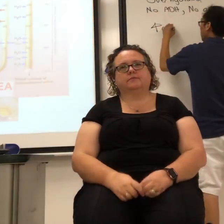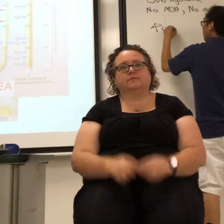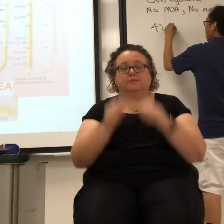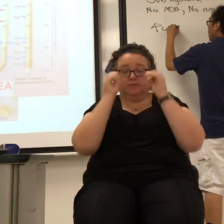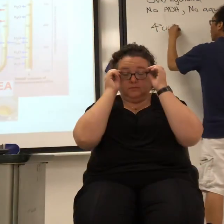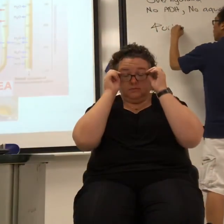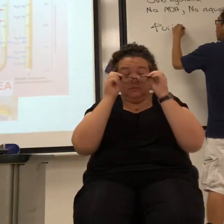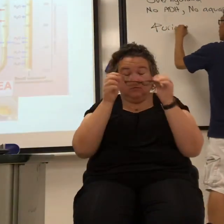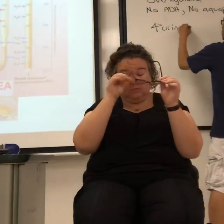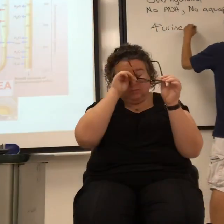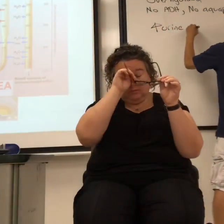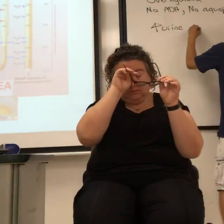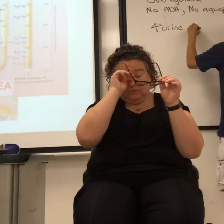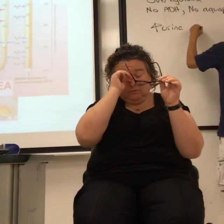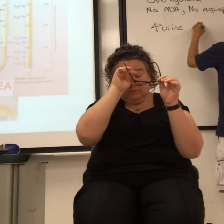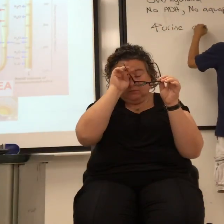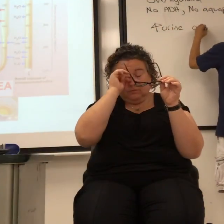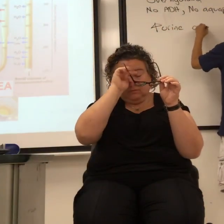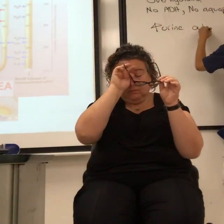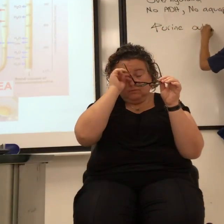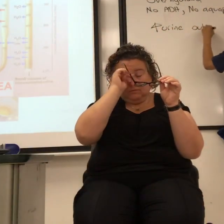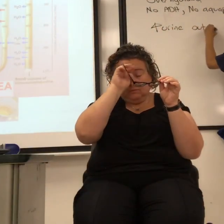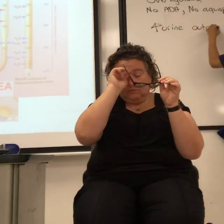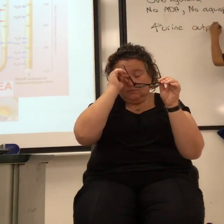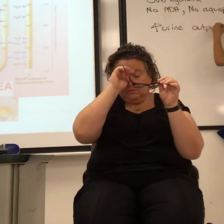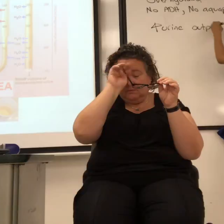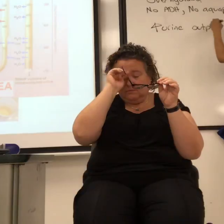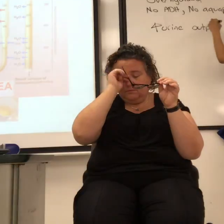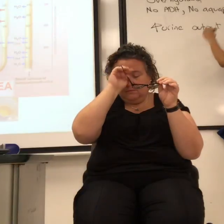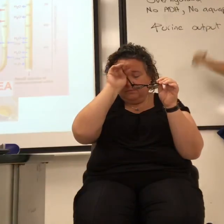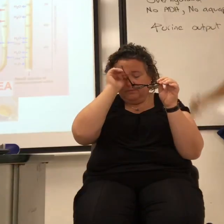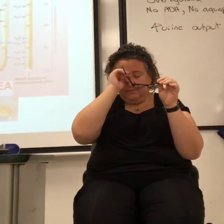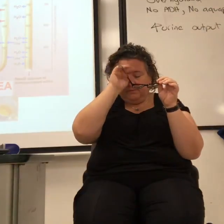Increased urine output,